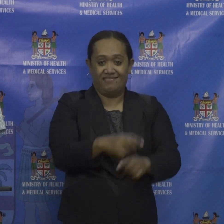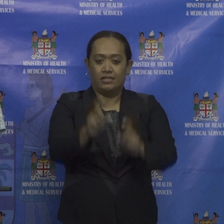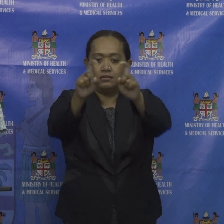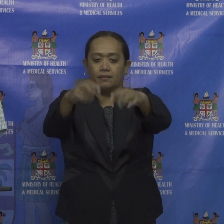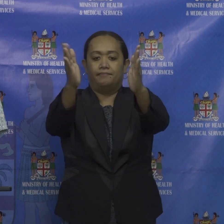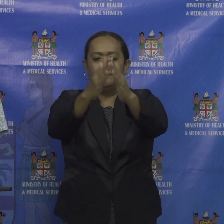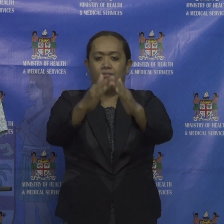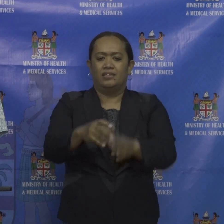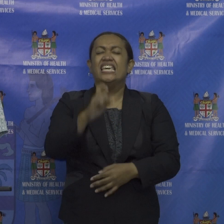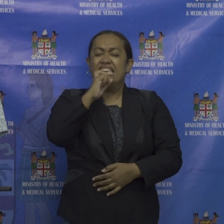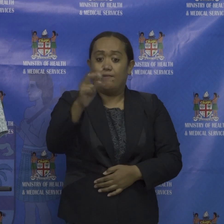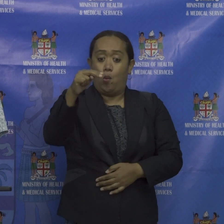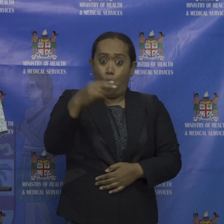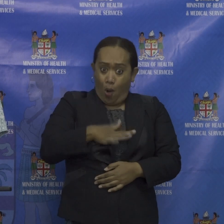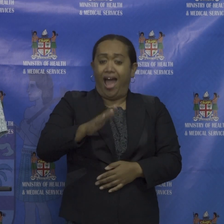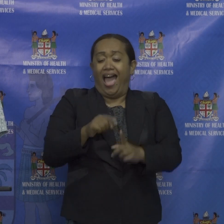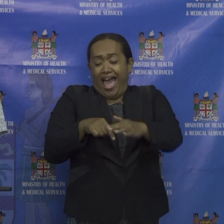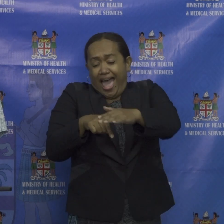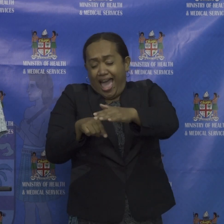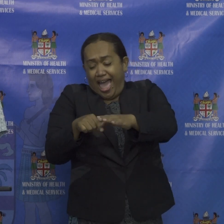If you must go out,